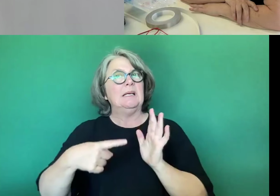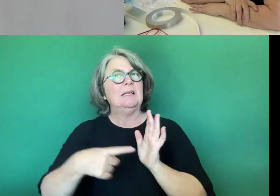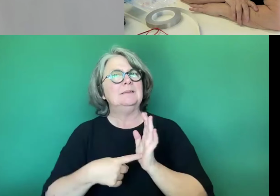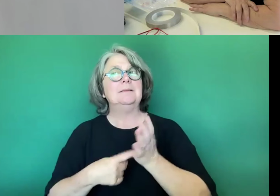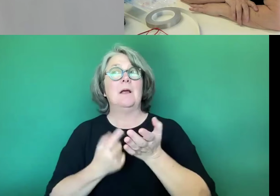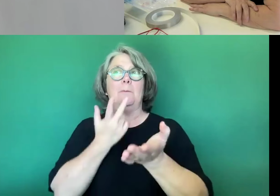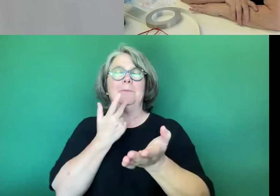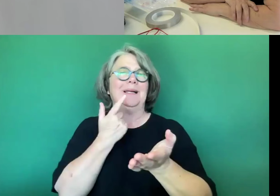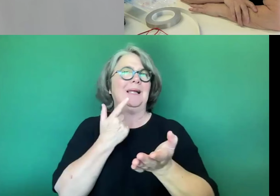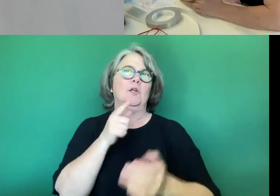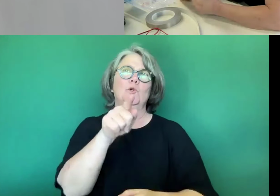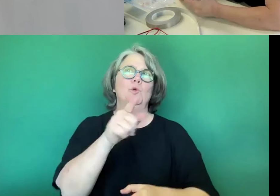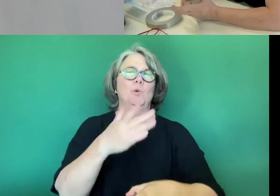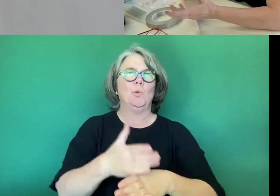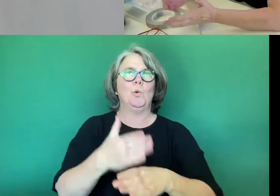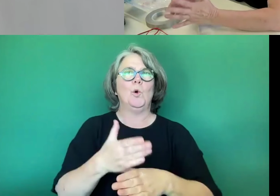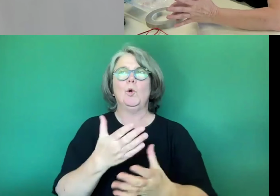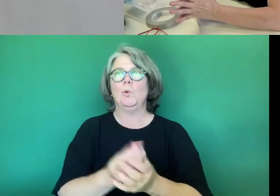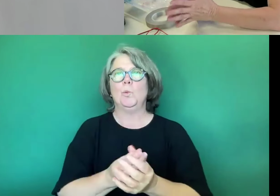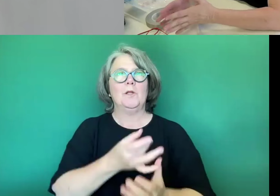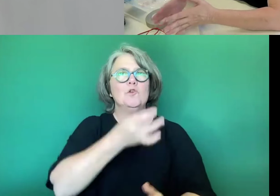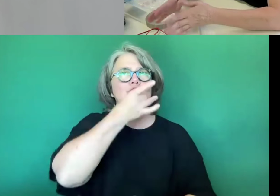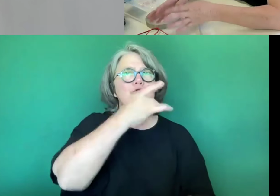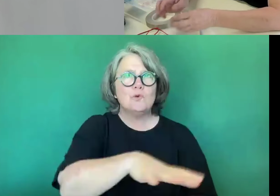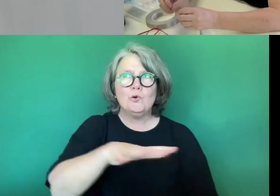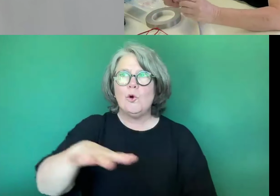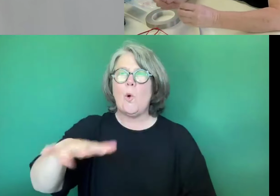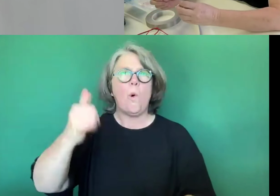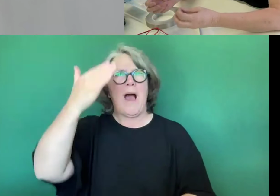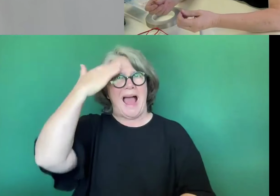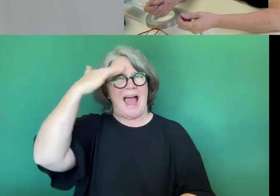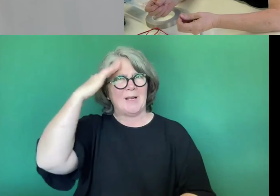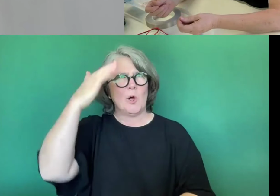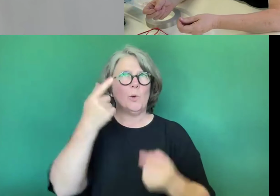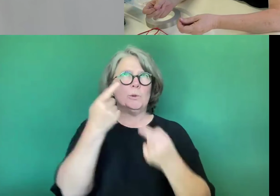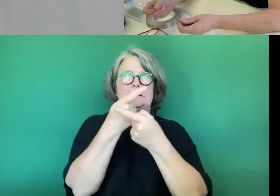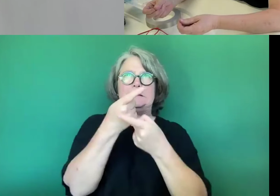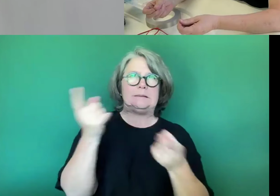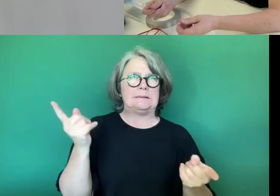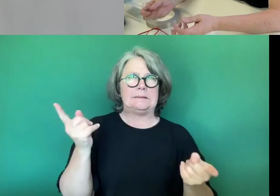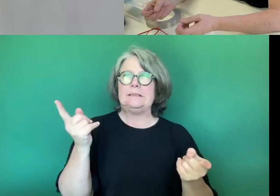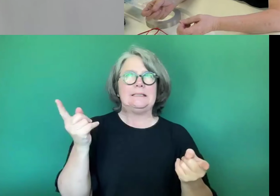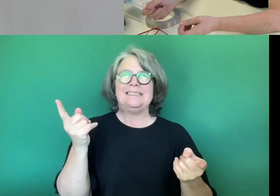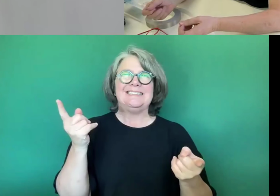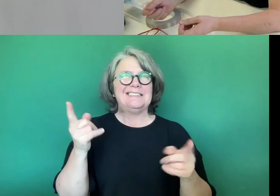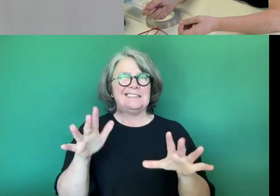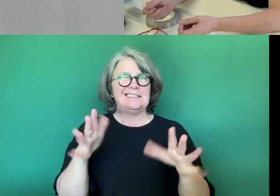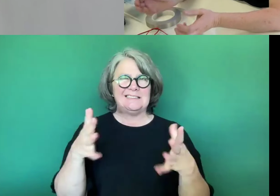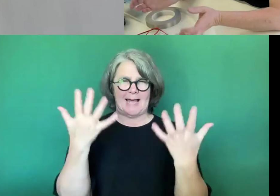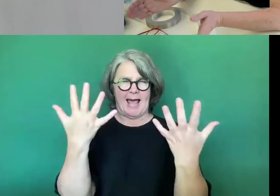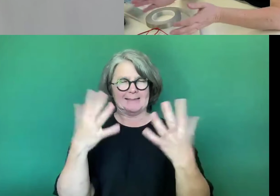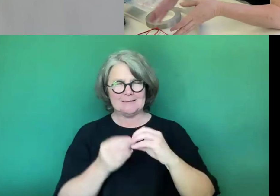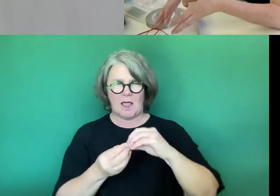have or adults who don't have particularly good manual dexterity, you'd give them